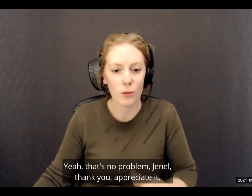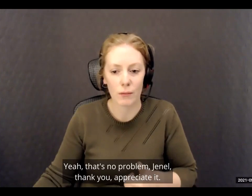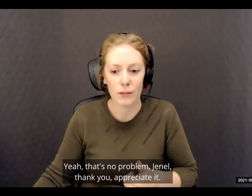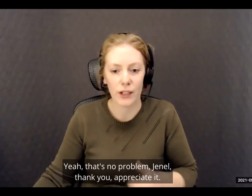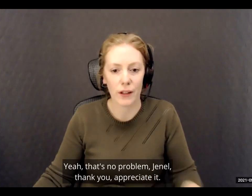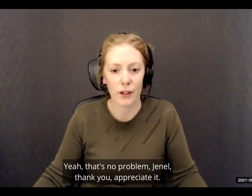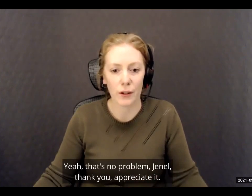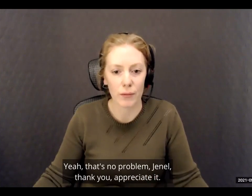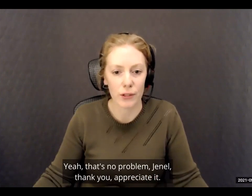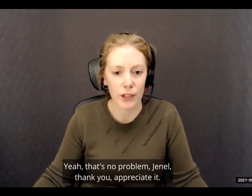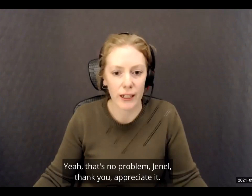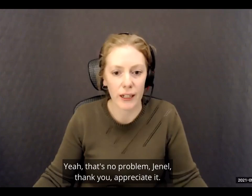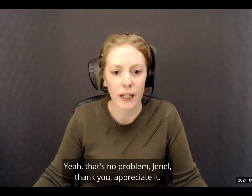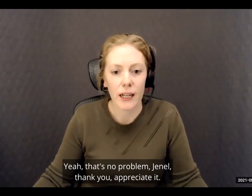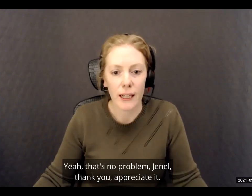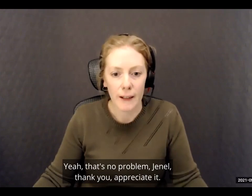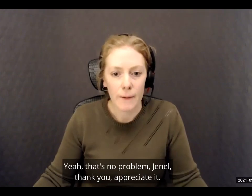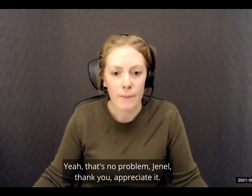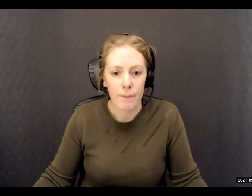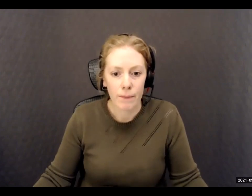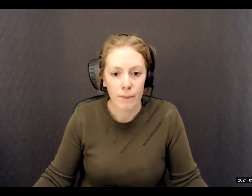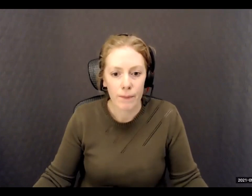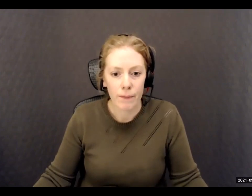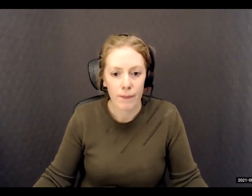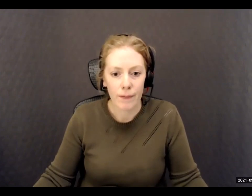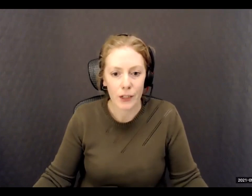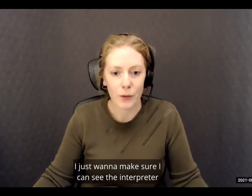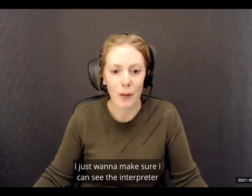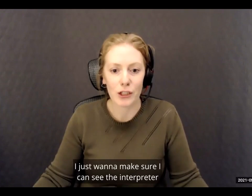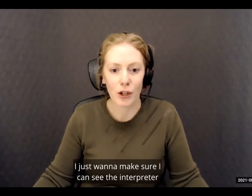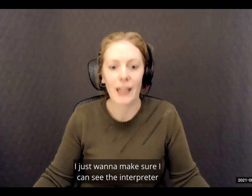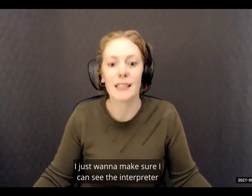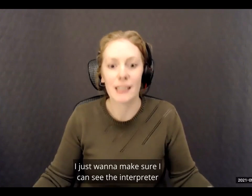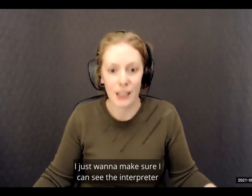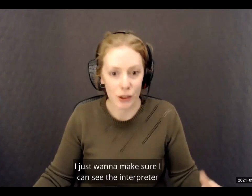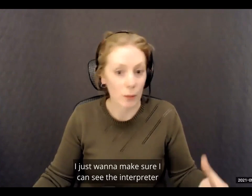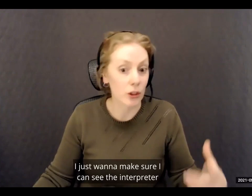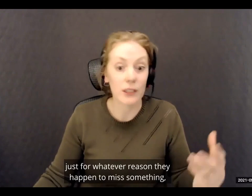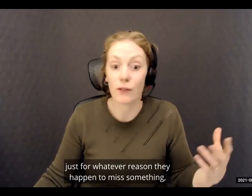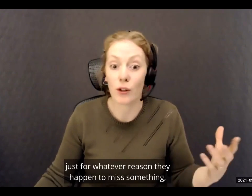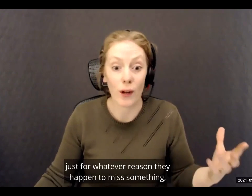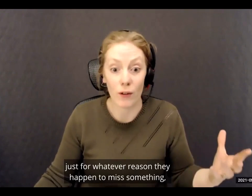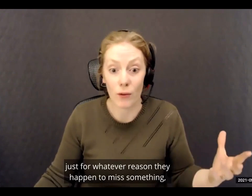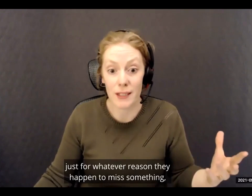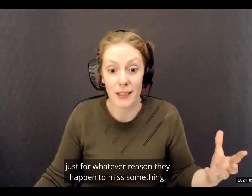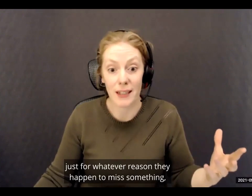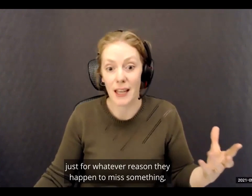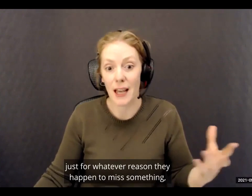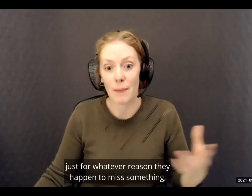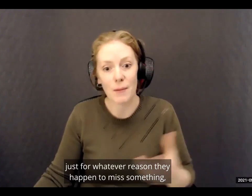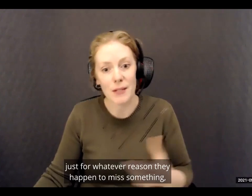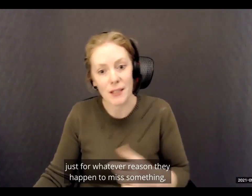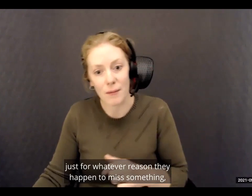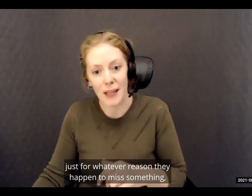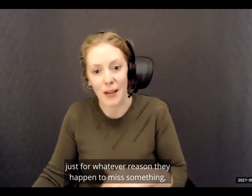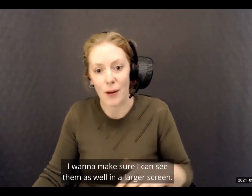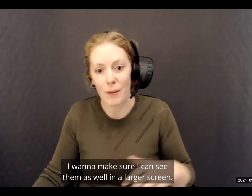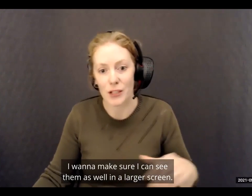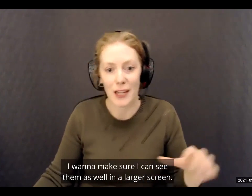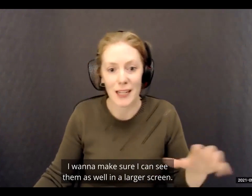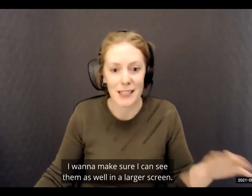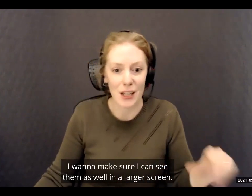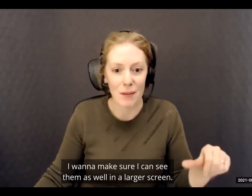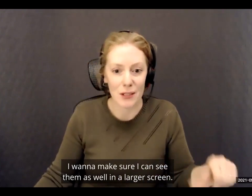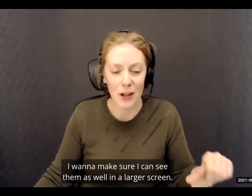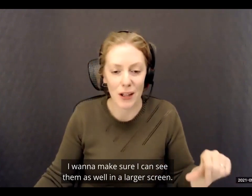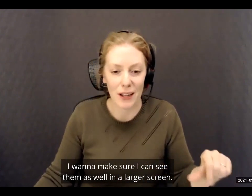Yeah, that's no problem, Janelle. Thank you. Appreciate it. I just want to make sure I can see the interpreter just for whatever reason they happen to miss something. I want to